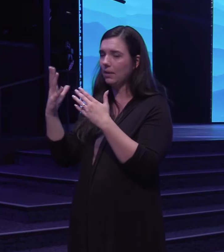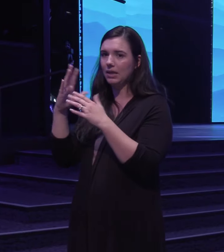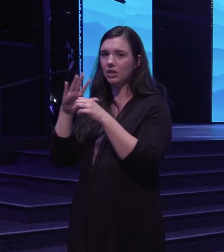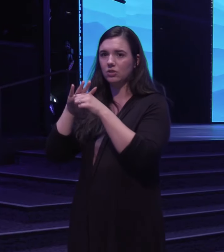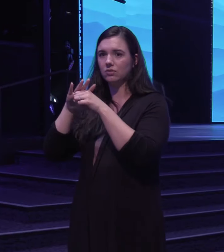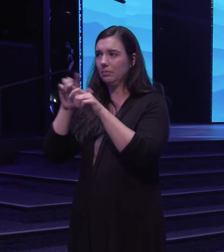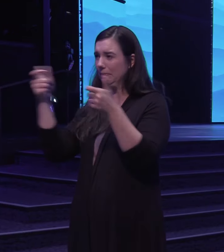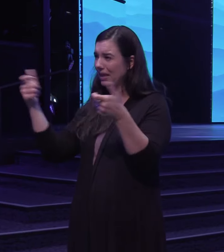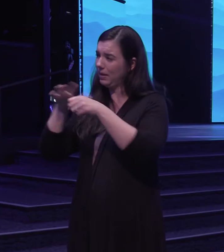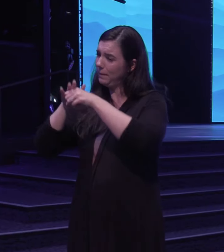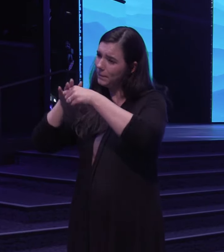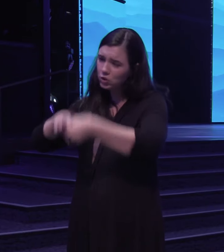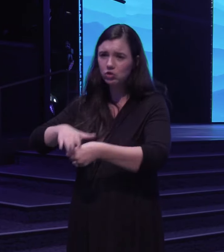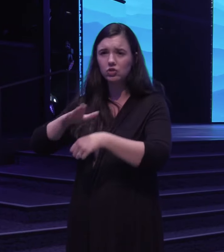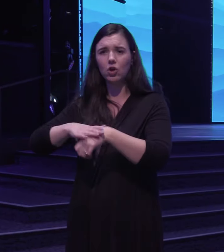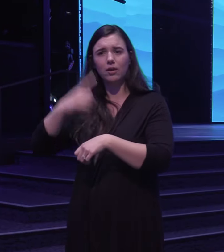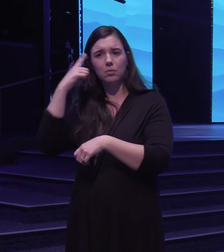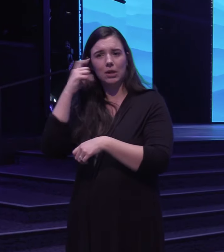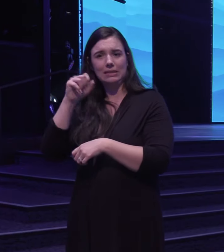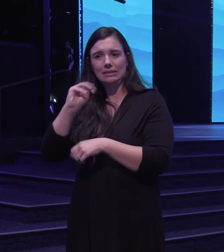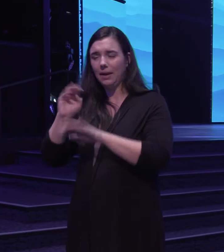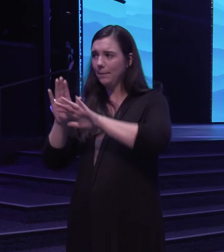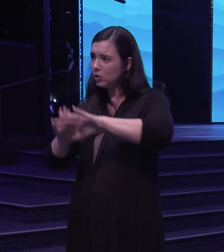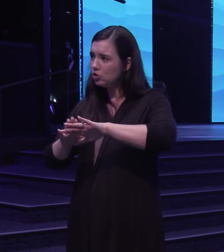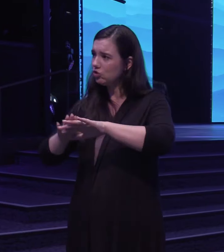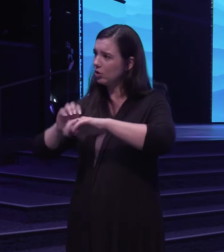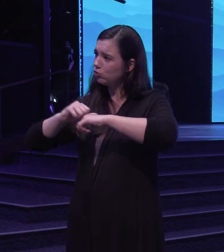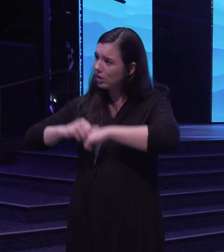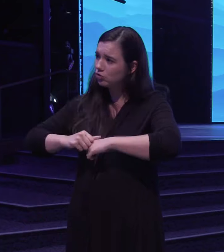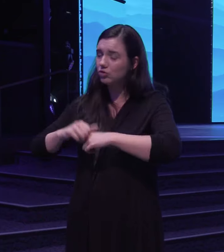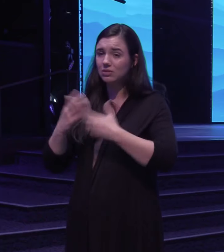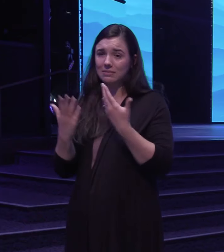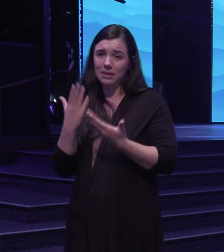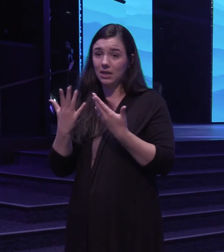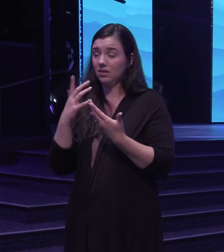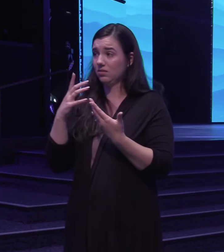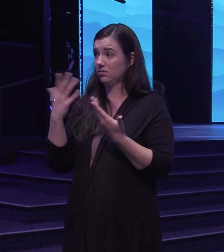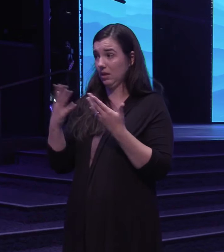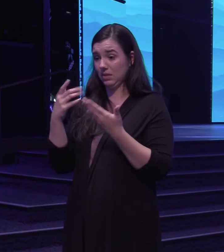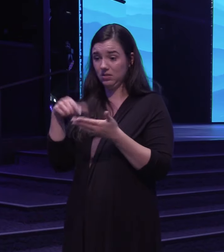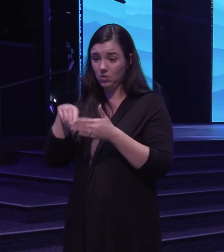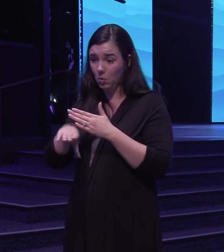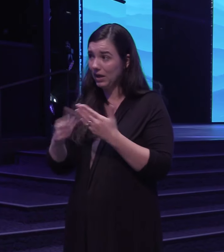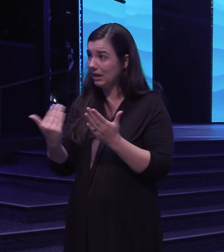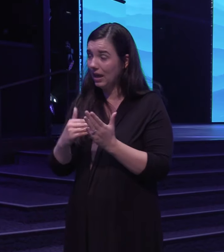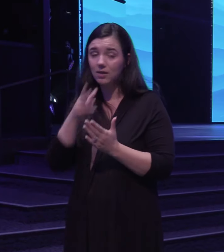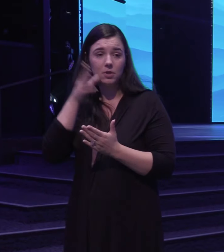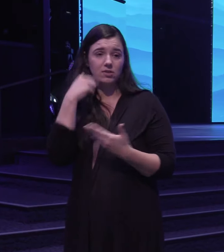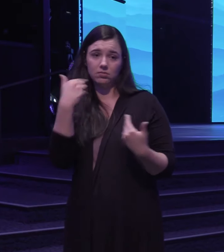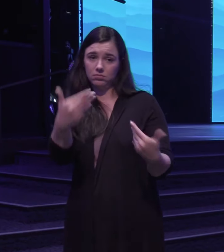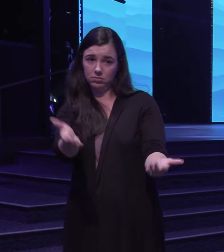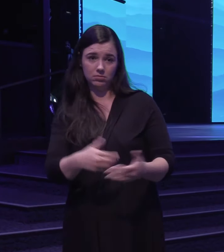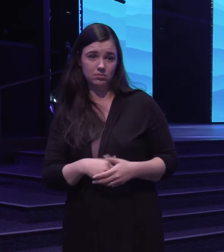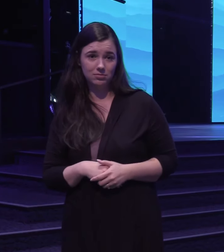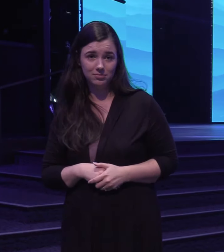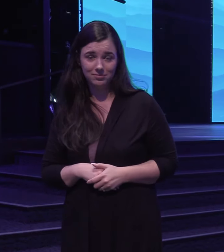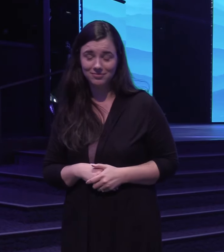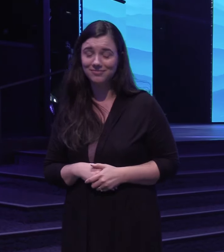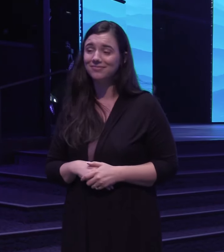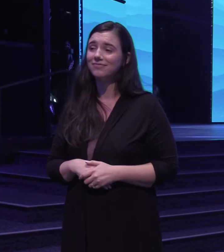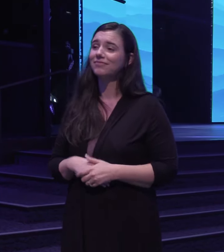just big and pushed the brainstem out of the way and crushed it. And maybe we should go back in. And the parents said, by all means.